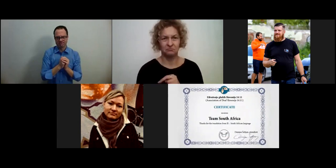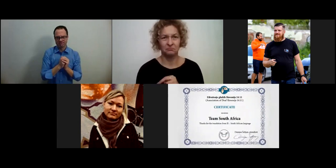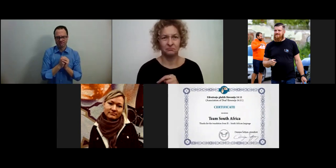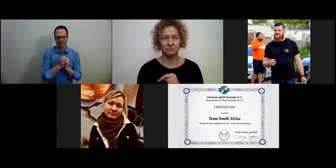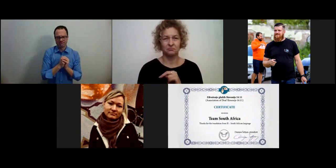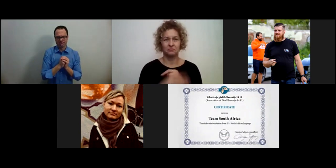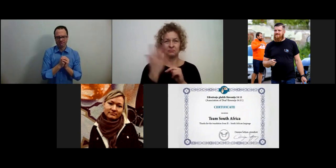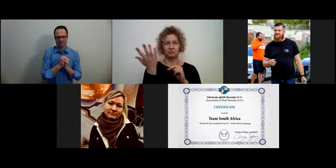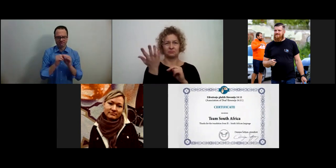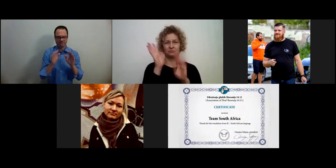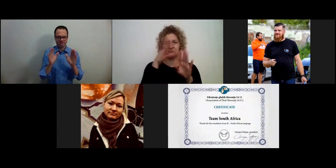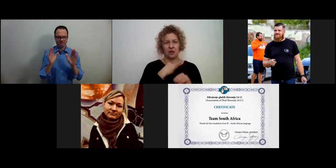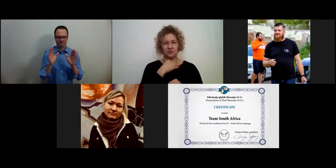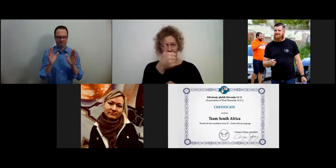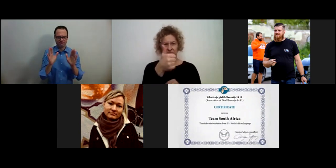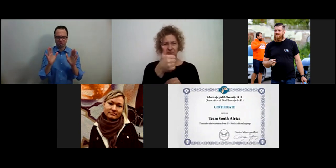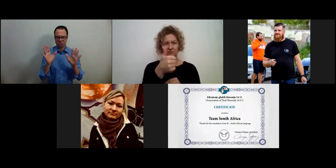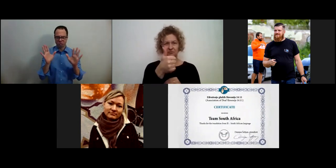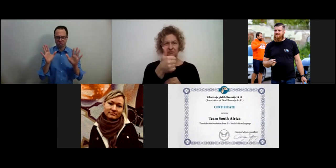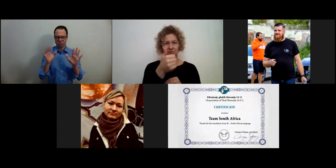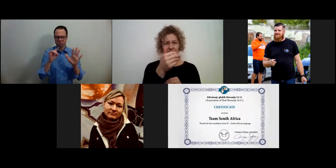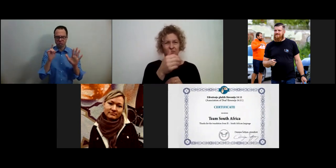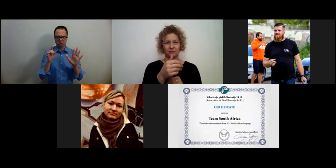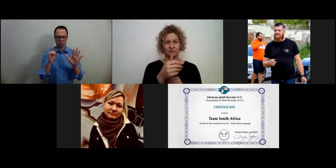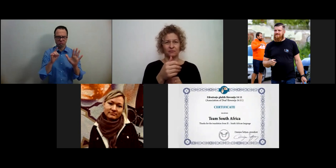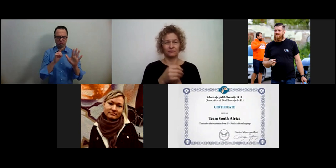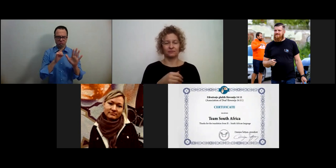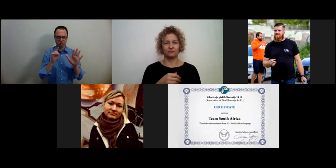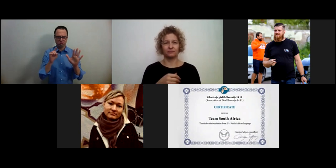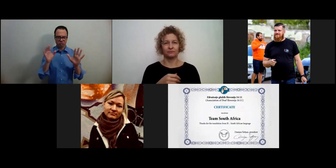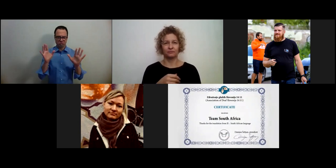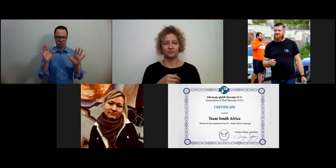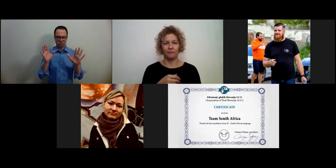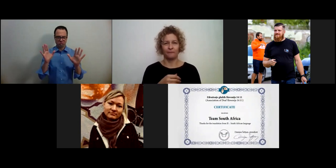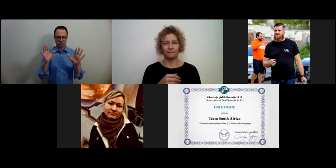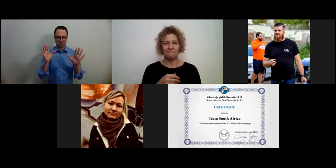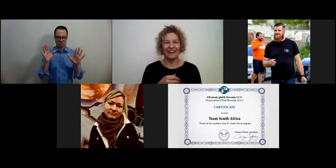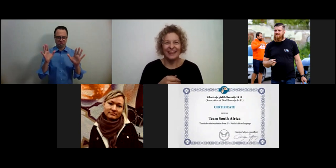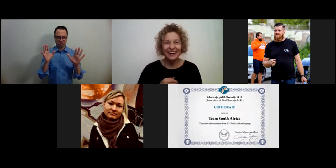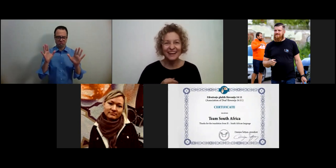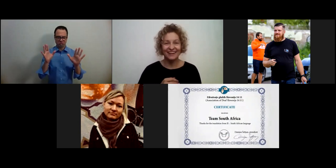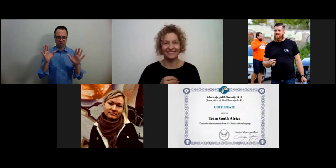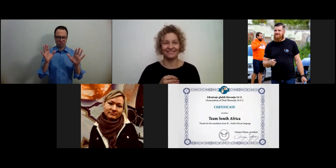There's a time. This is the moment for the interpreters, deaf interpreters, to switch.